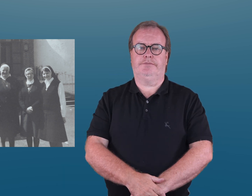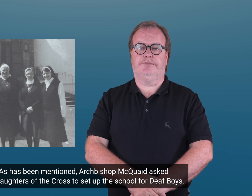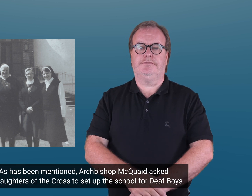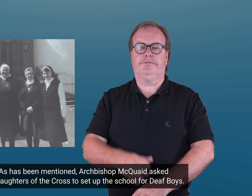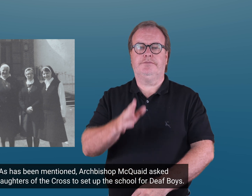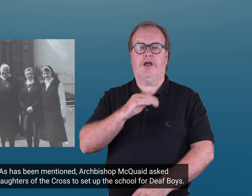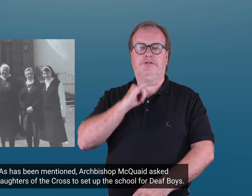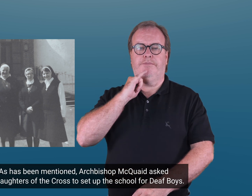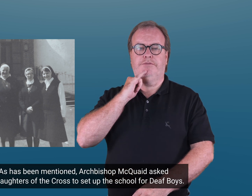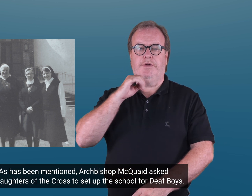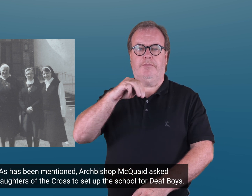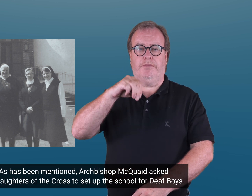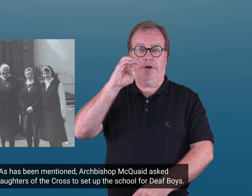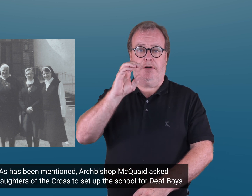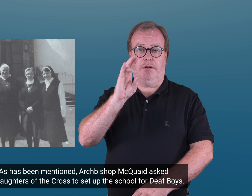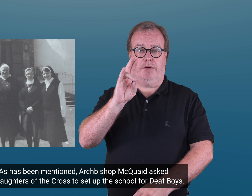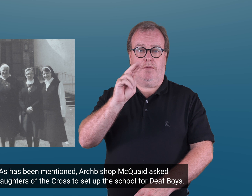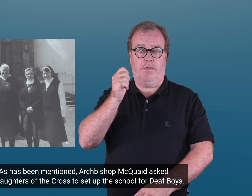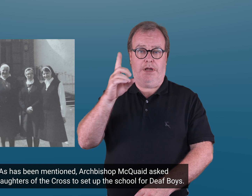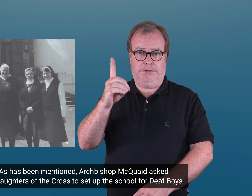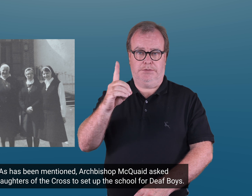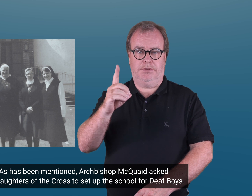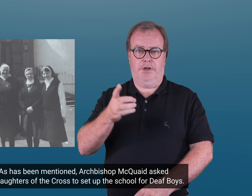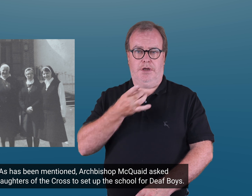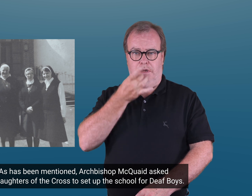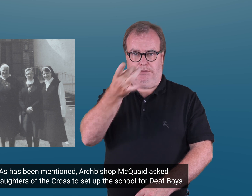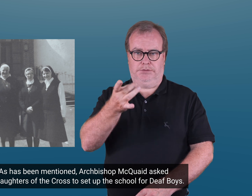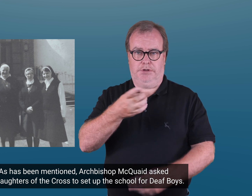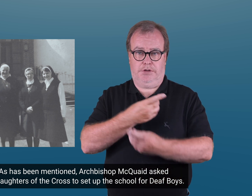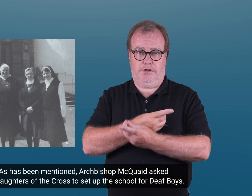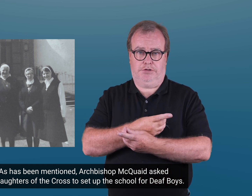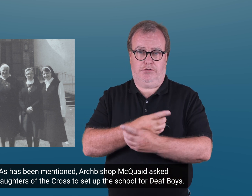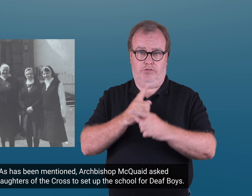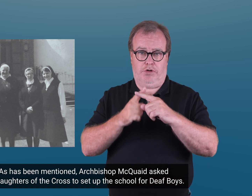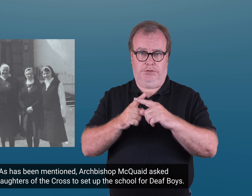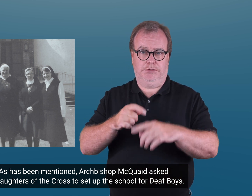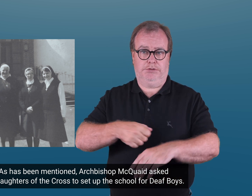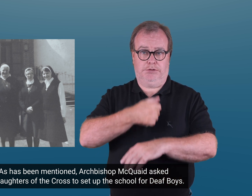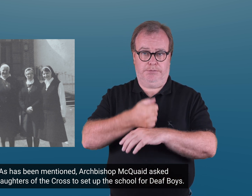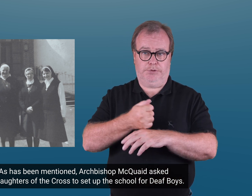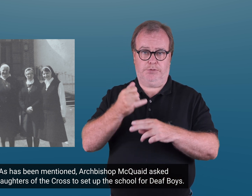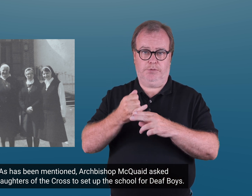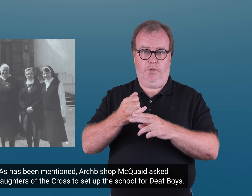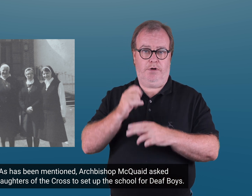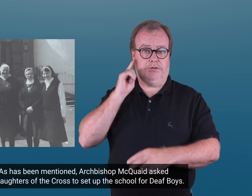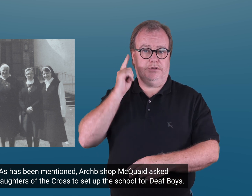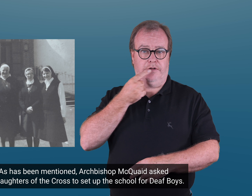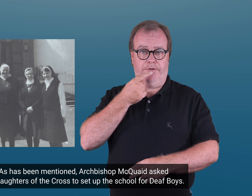As has been mentioned, Archbishop McQuaid asked the Daughters of the Cross to set up the school for deaf boys.